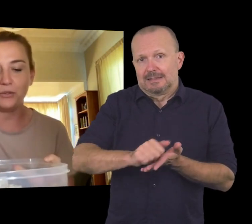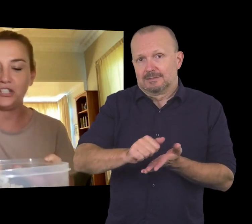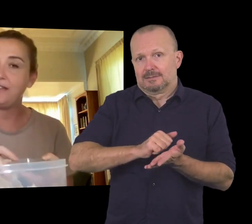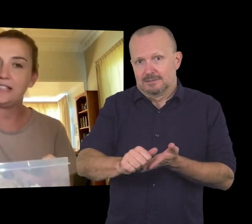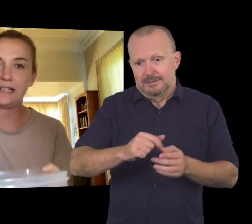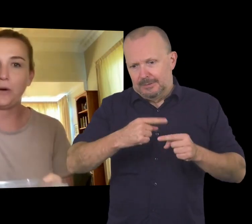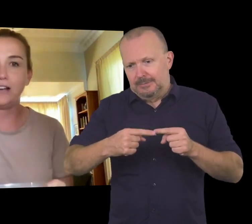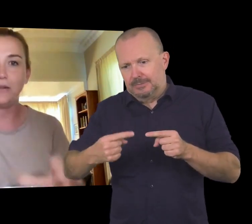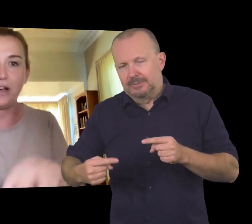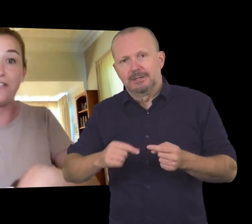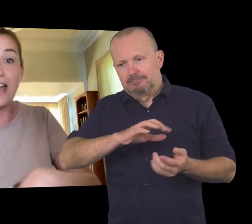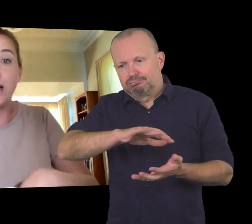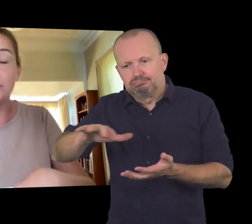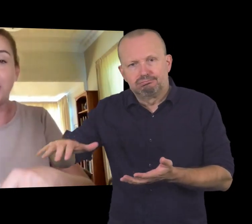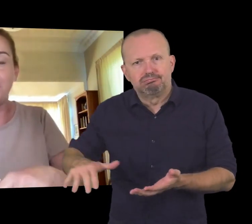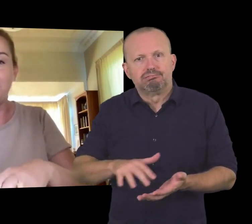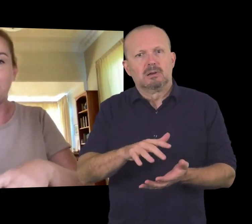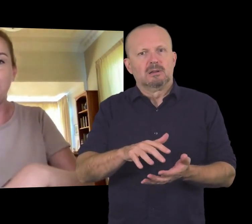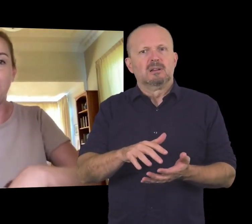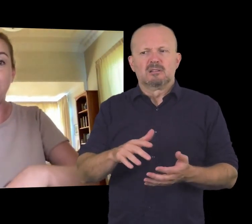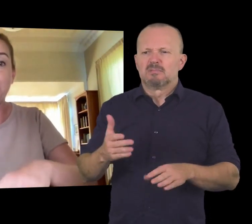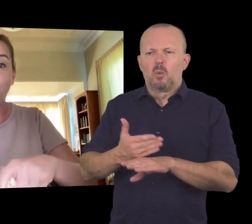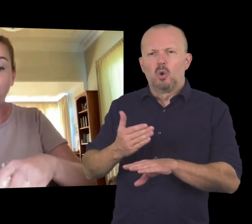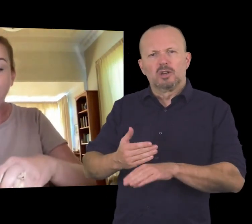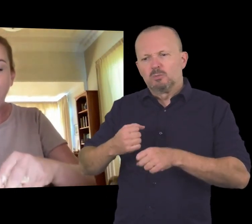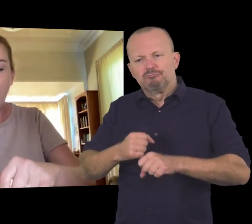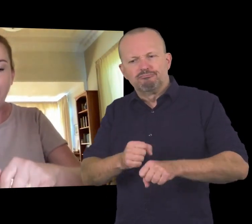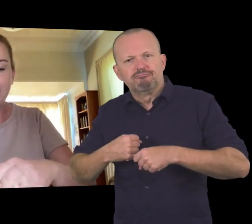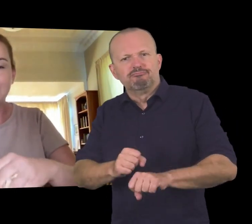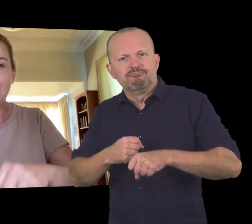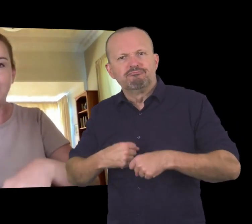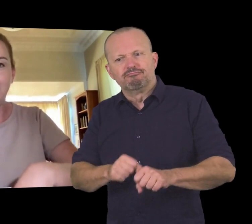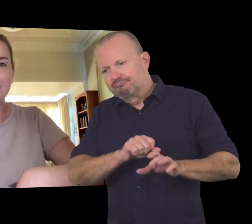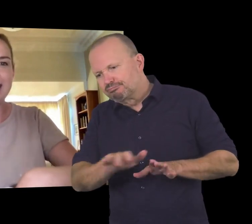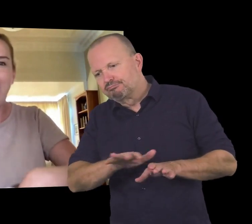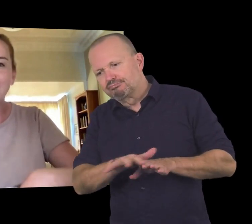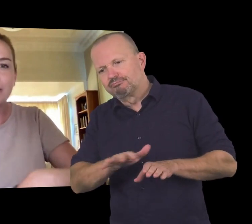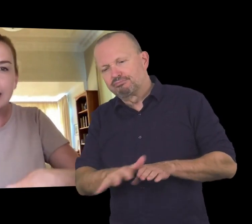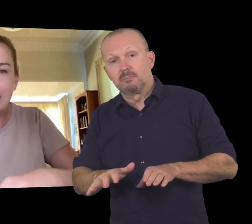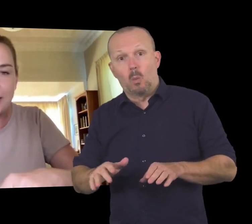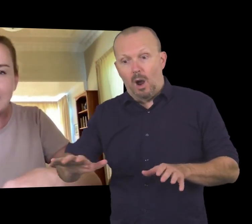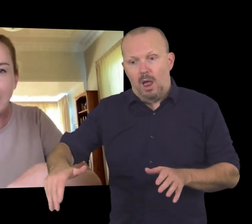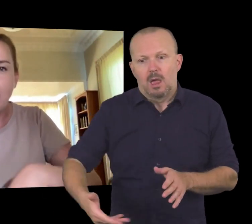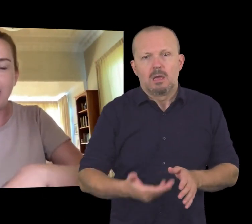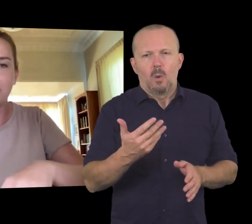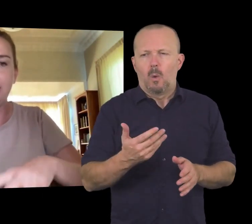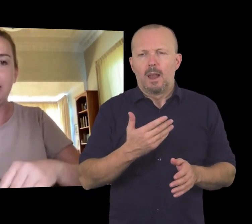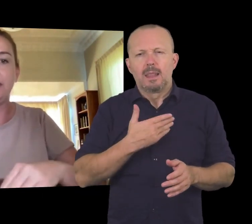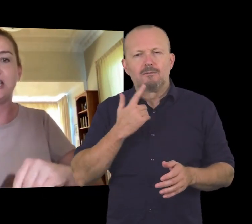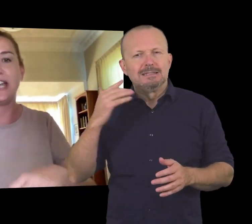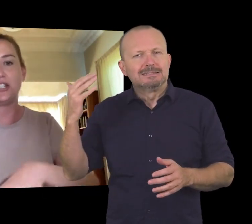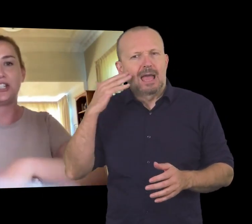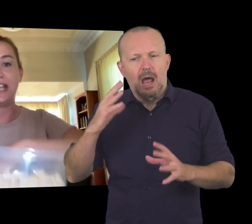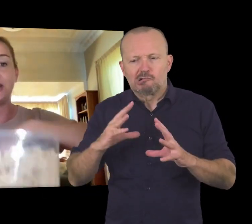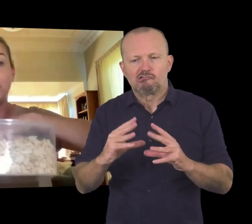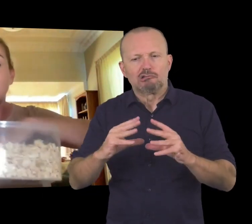why I've got wood shavings is, one, what I found working with people is that it has a really lovely sound. It has a really